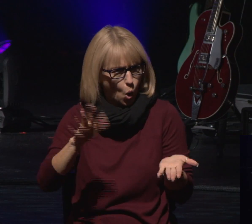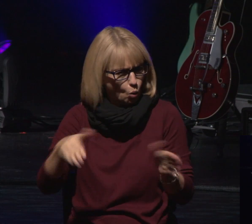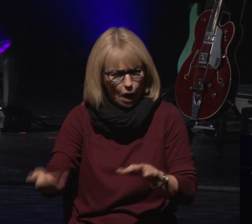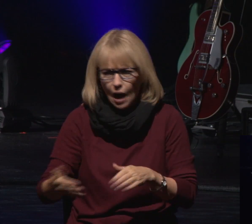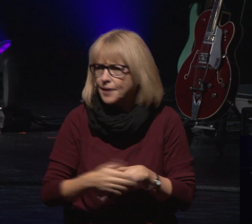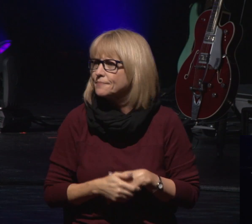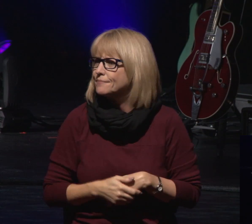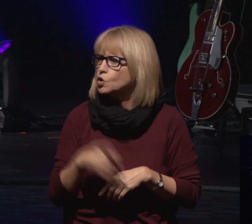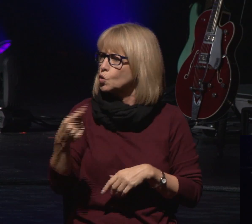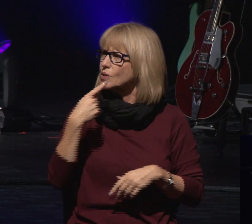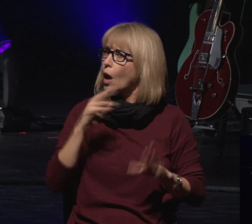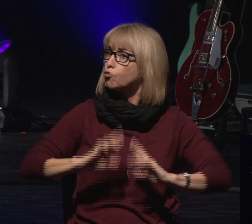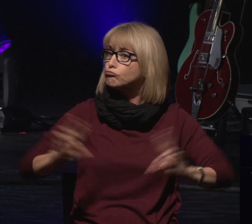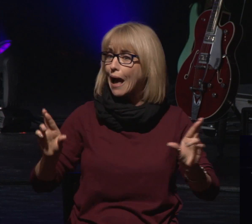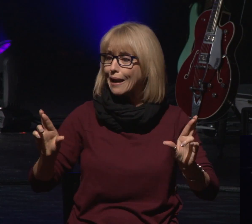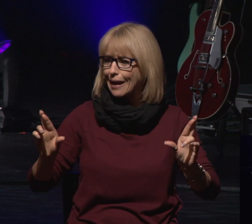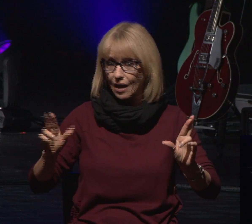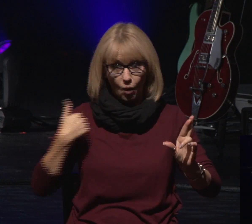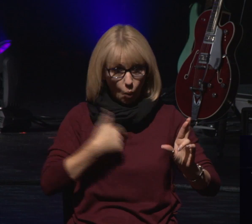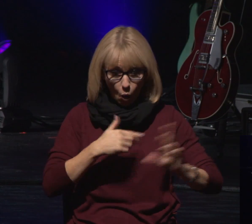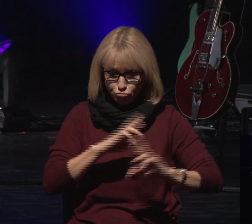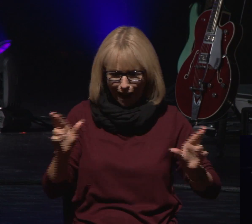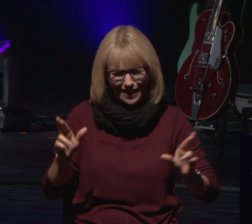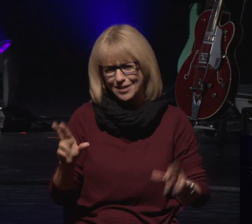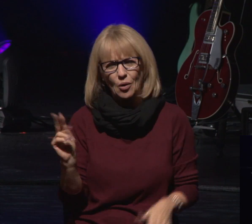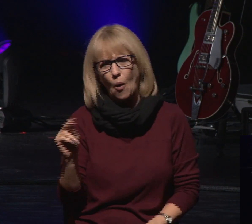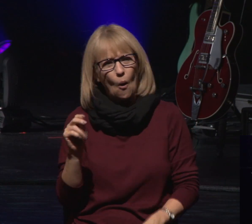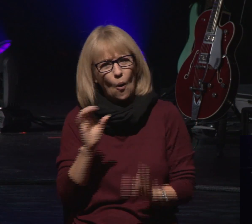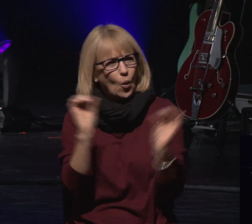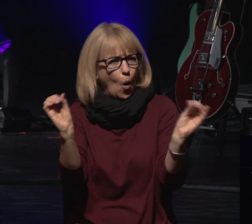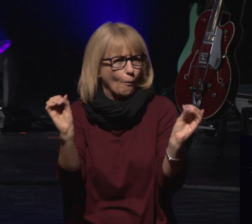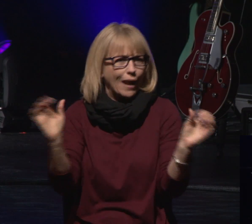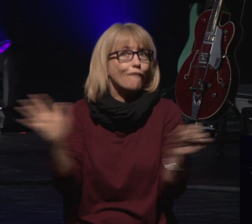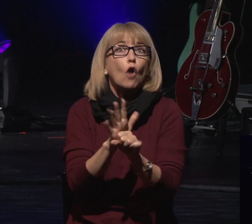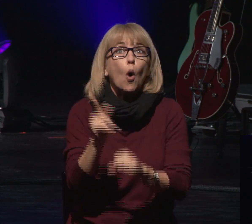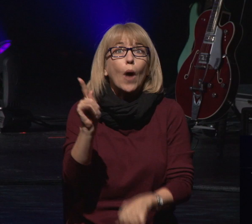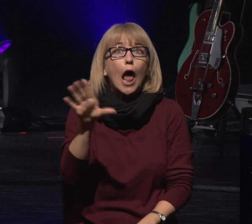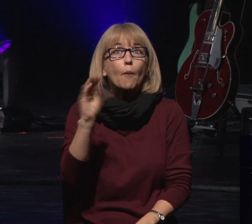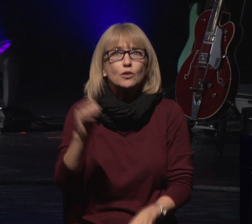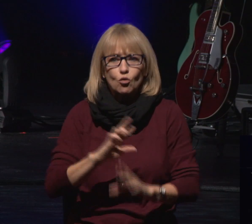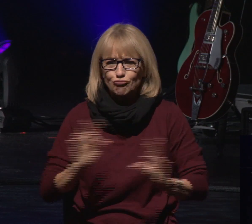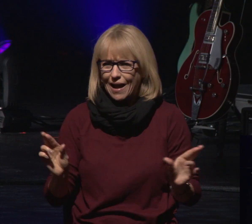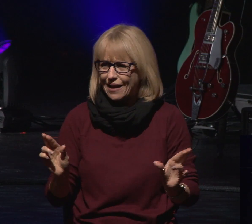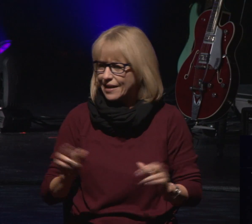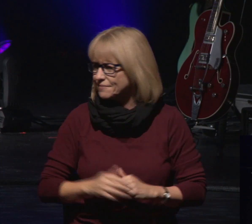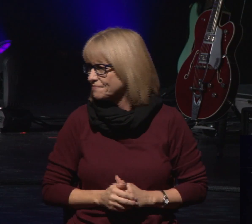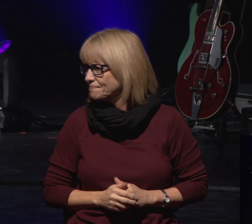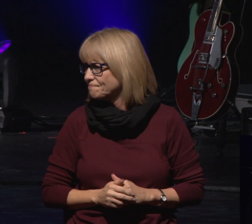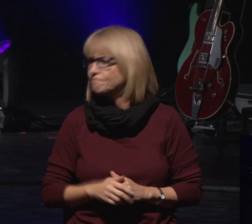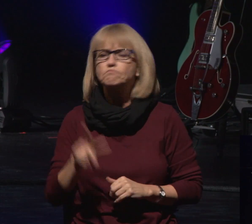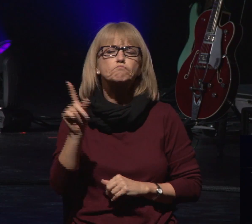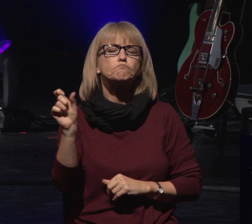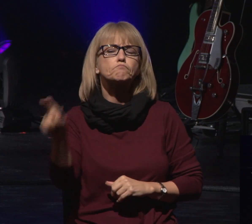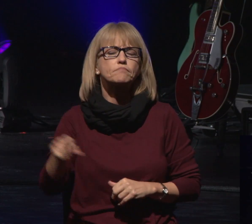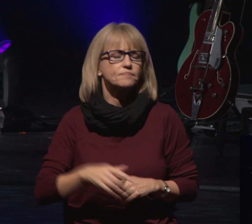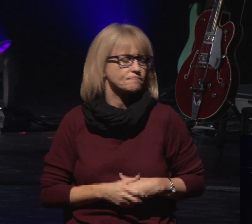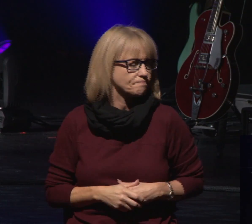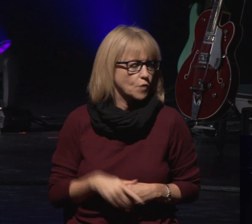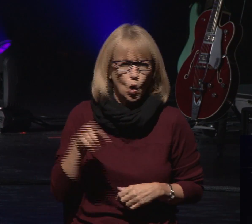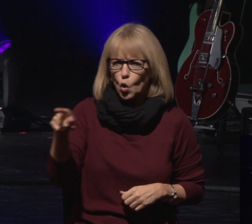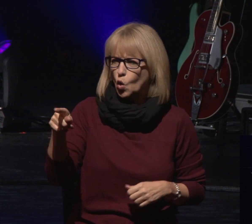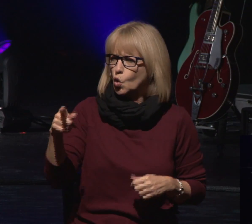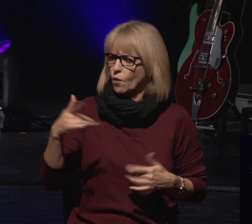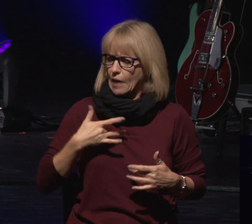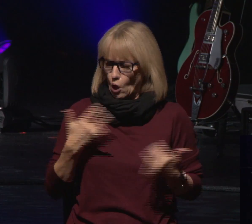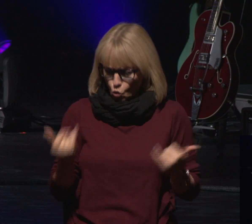but still, how do we finish out this life? If you knew that today was your last day, if you knew today was it, you got the next several hours